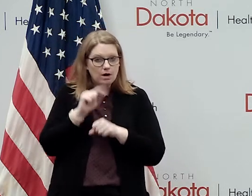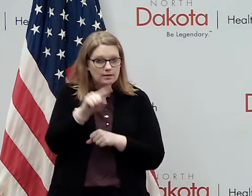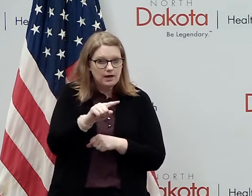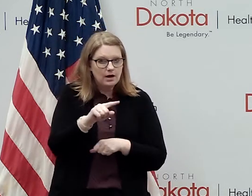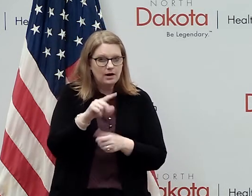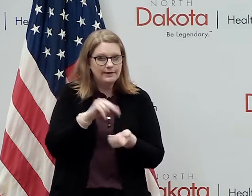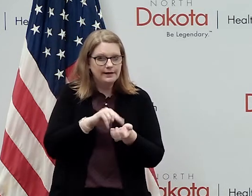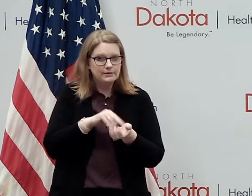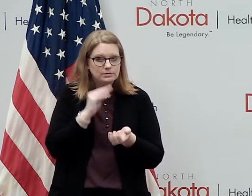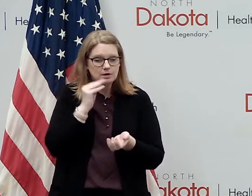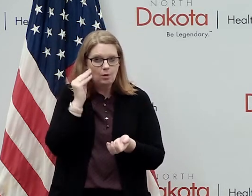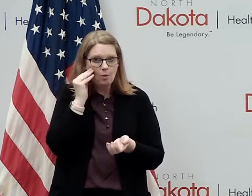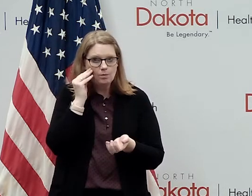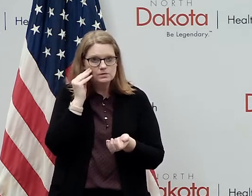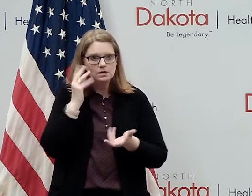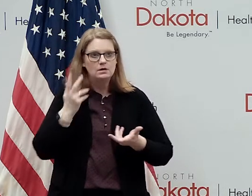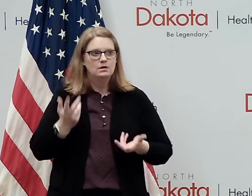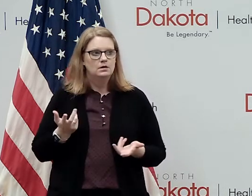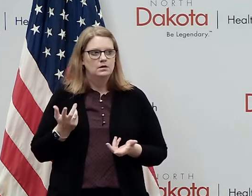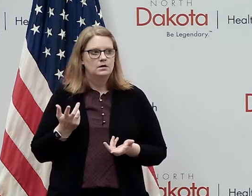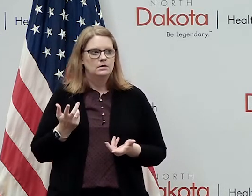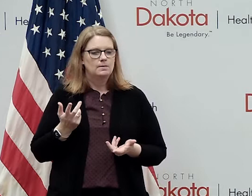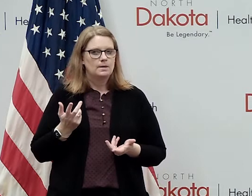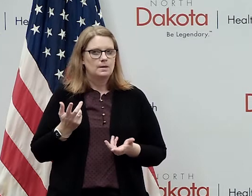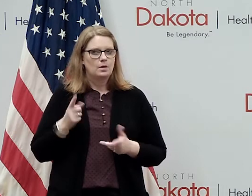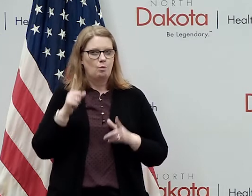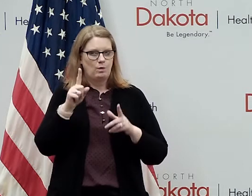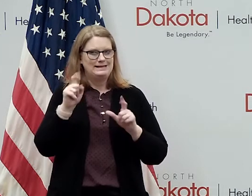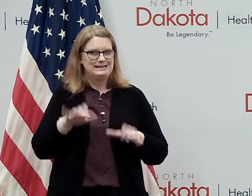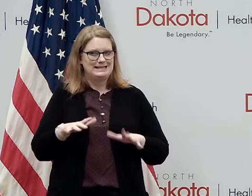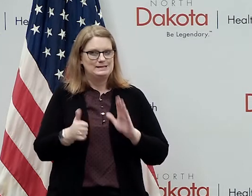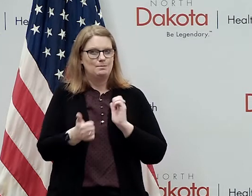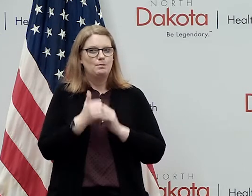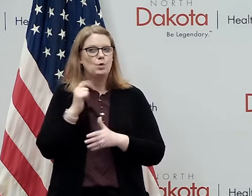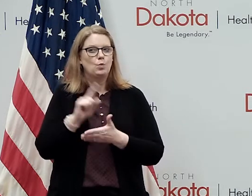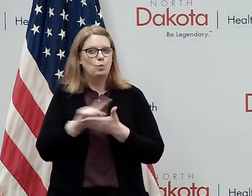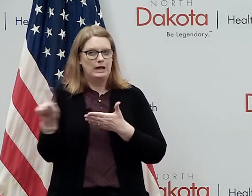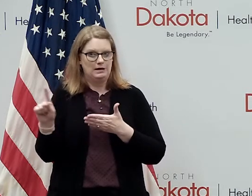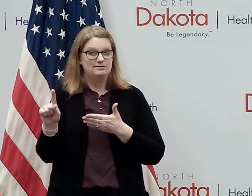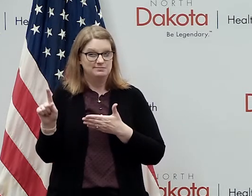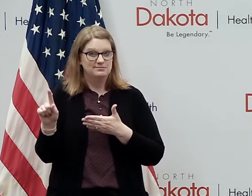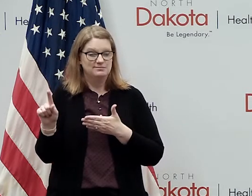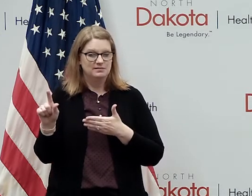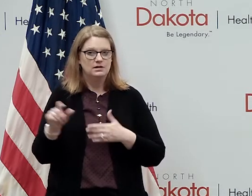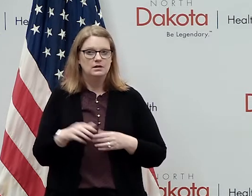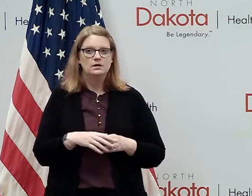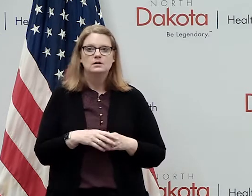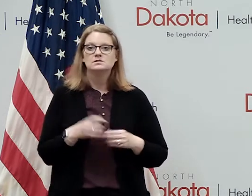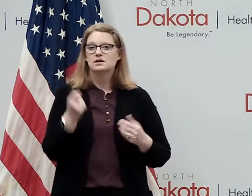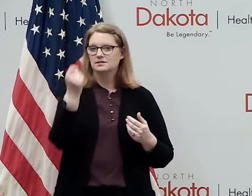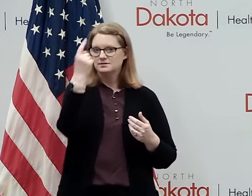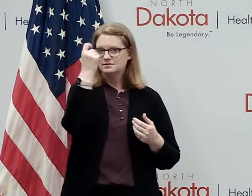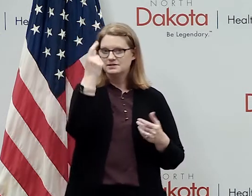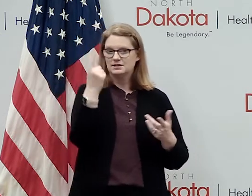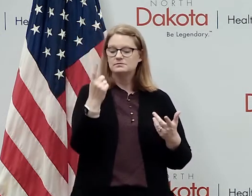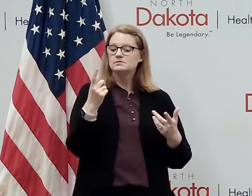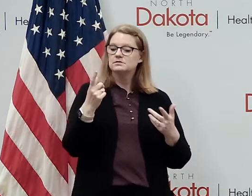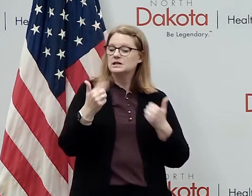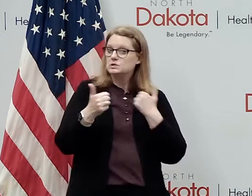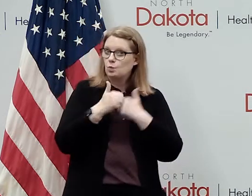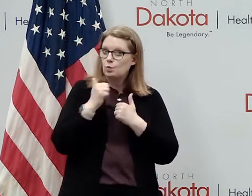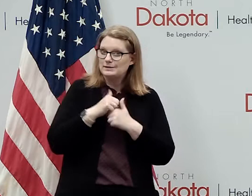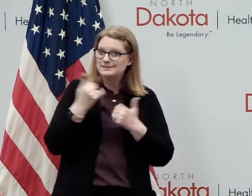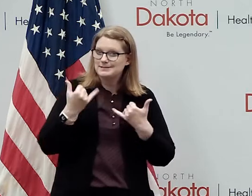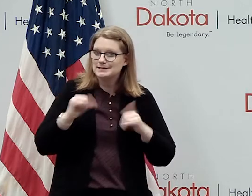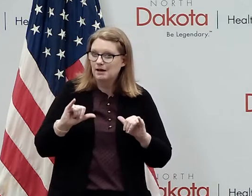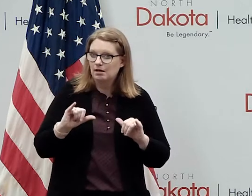at a rate of a 1 test per week. And so again, we realize that there still is risk because you